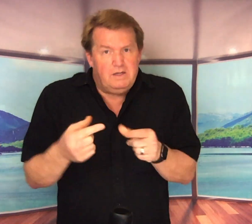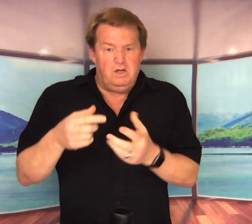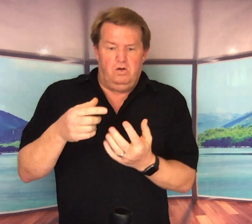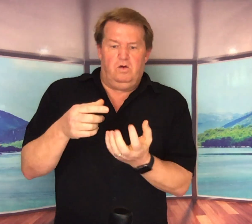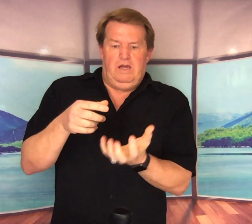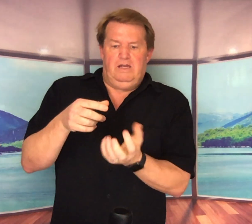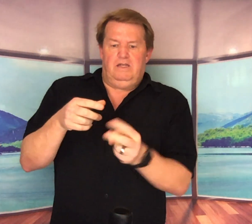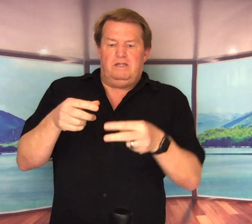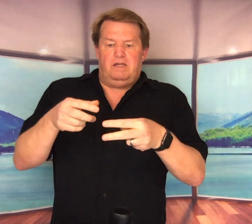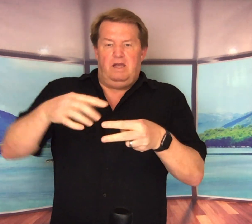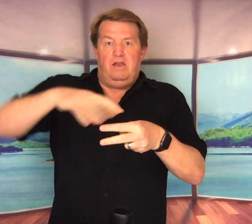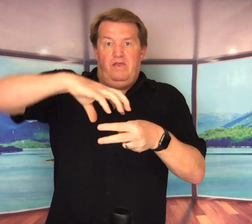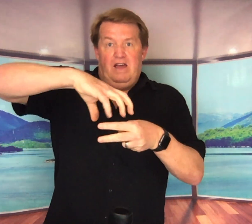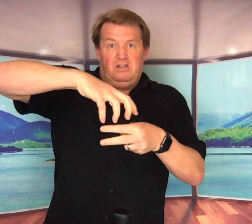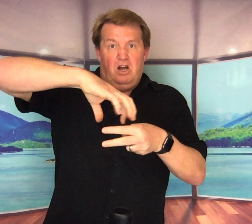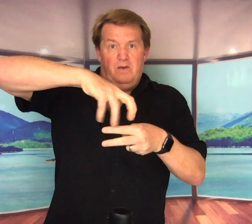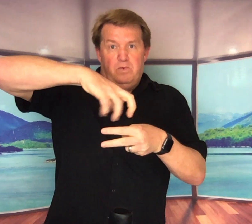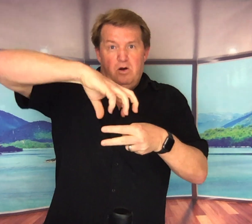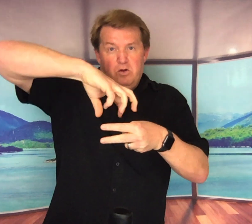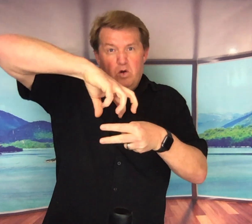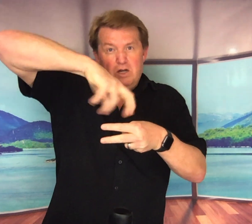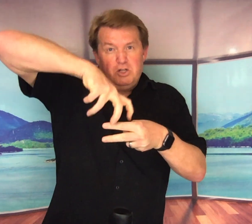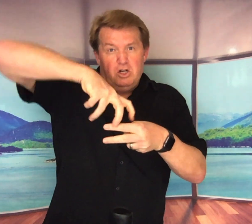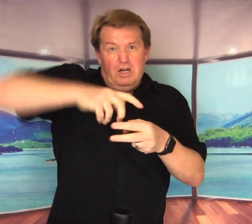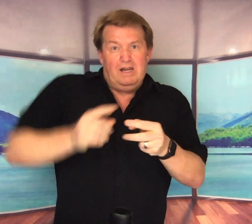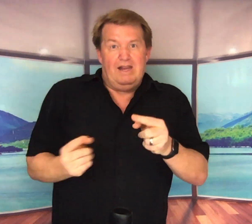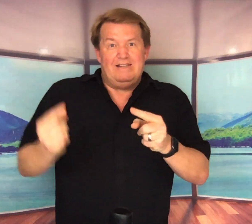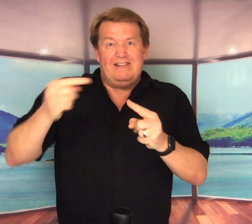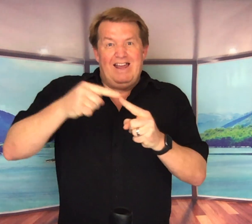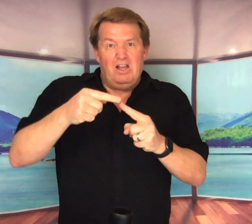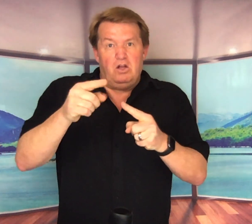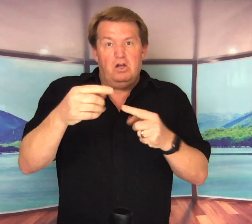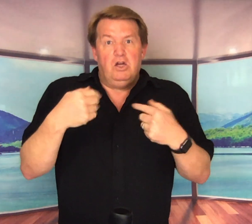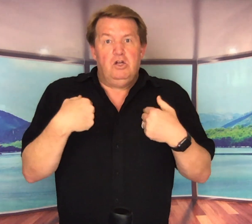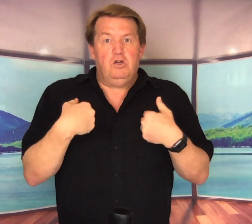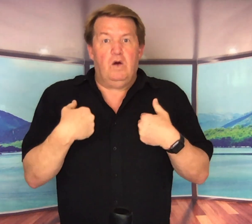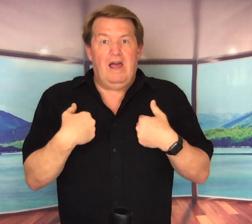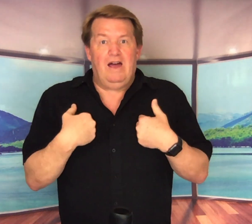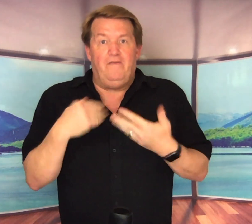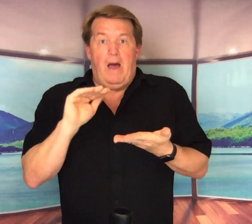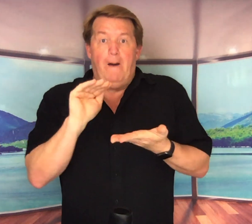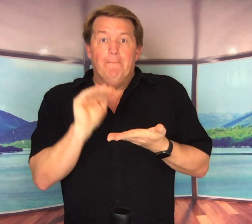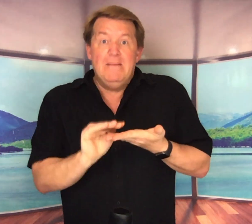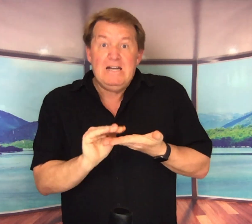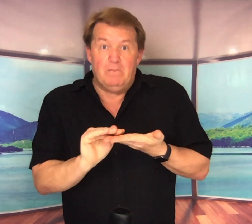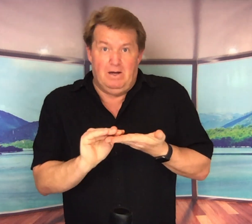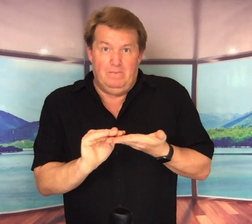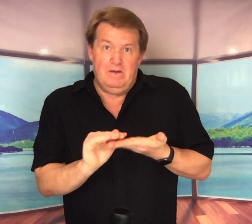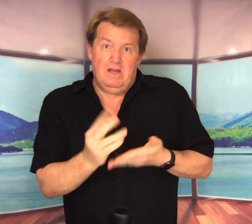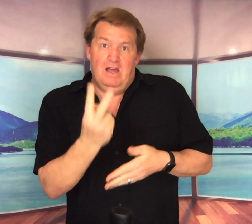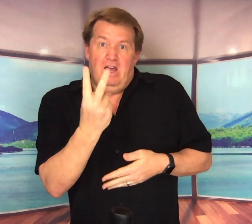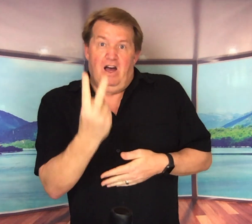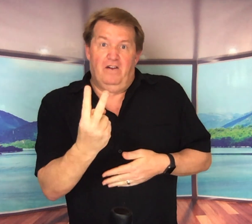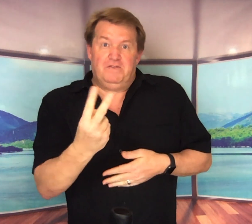do is that top row, you want to turn it until you have a minimum of